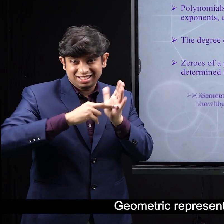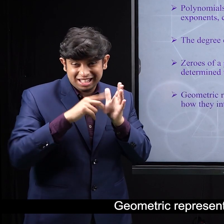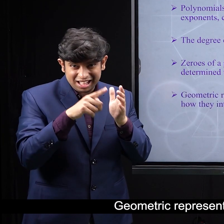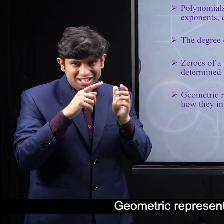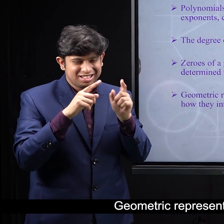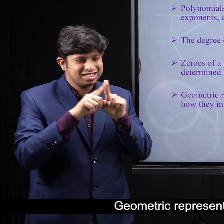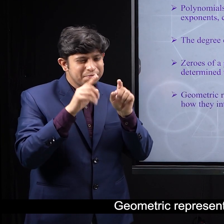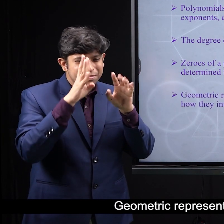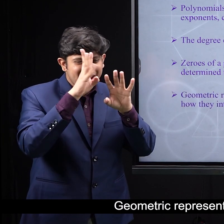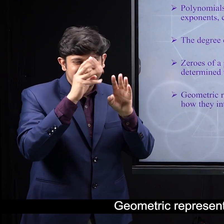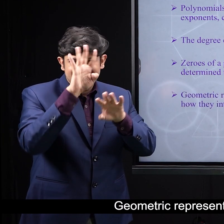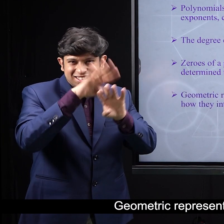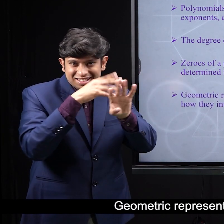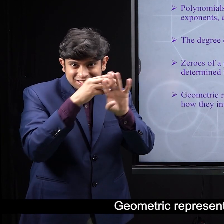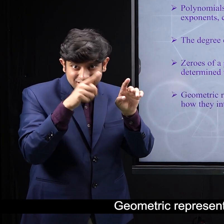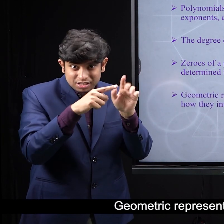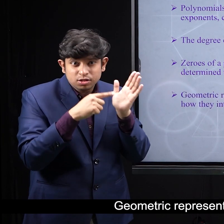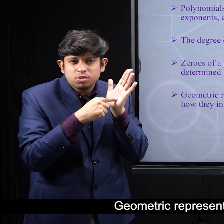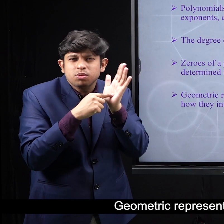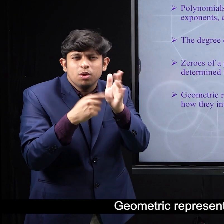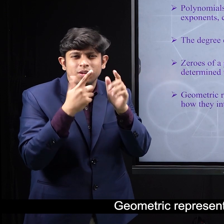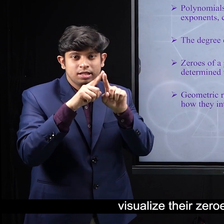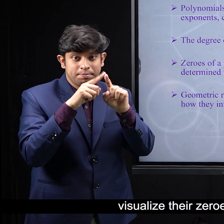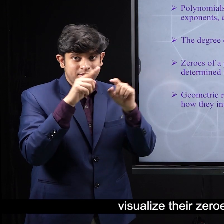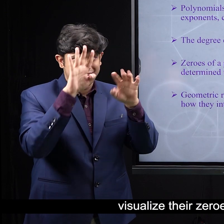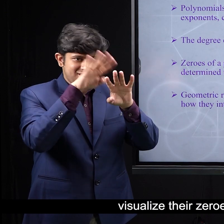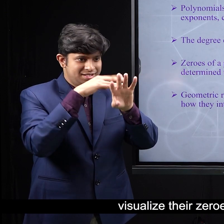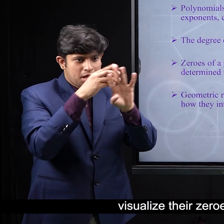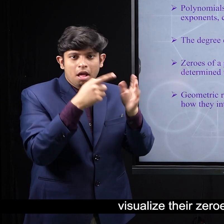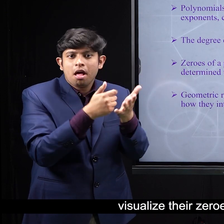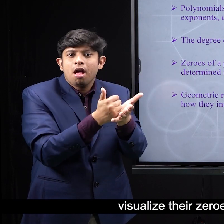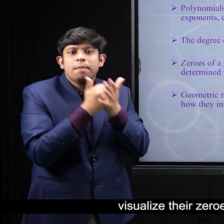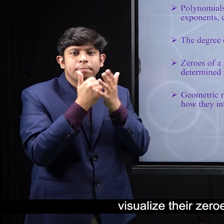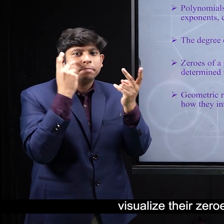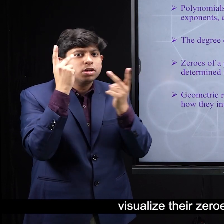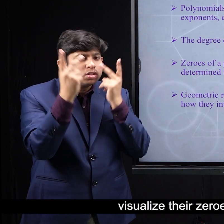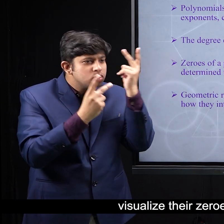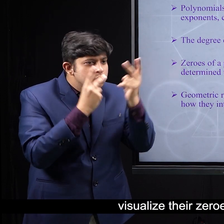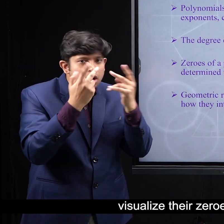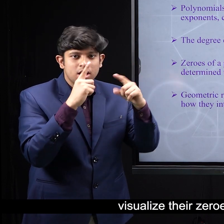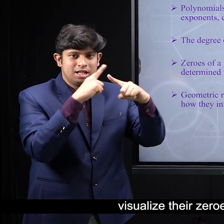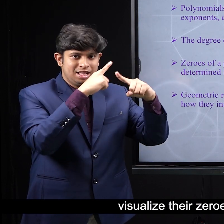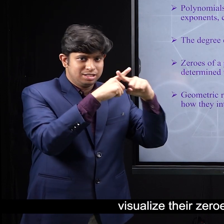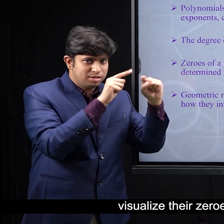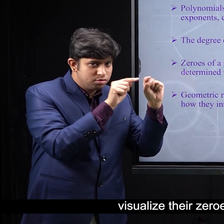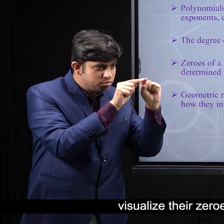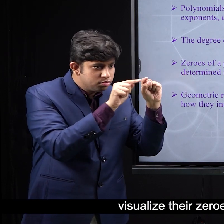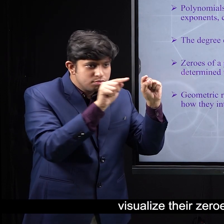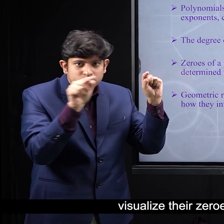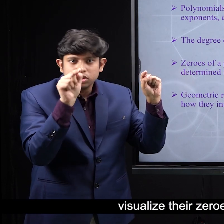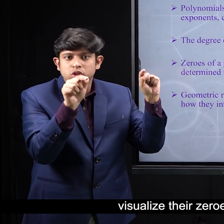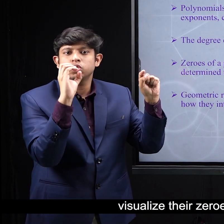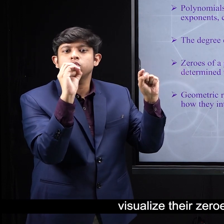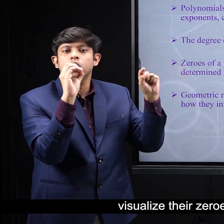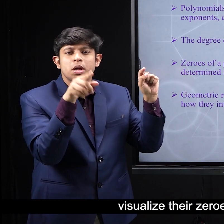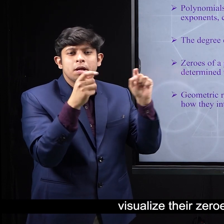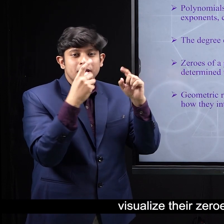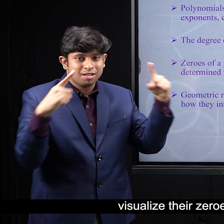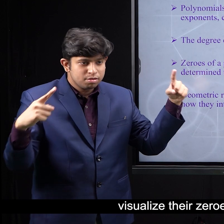Geometric representations of polynomials on graphs help visualize their zeros and how they intersect the x-axis.